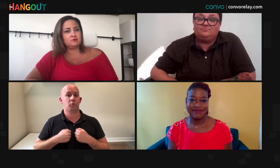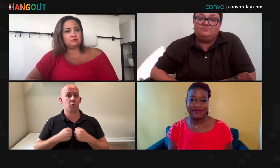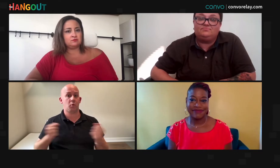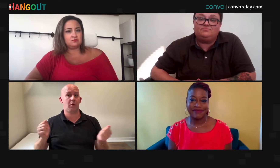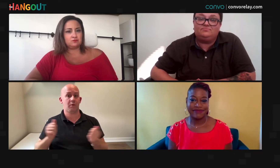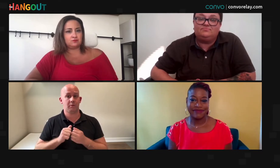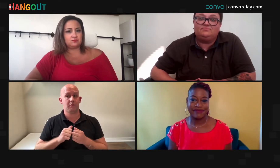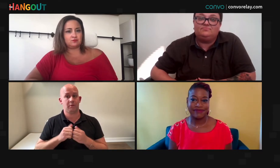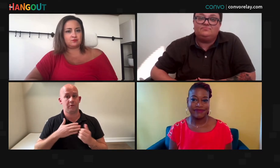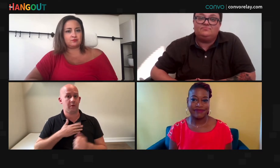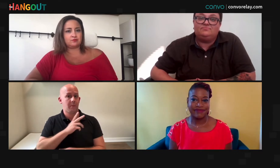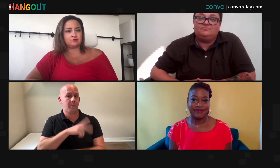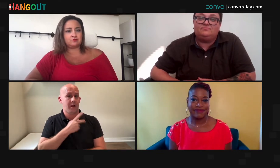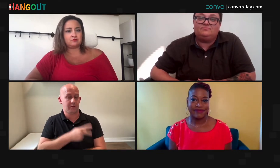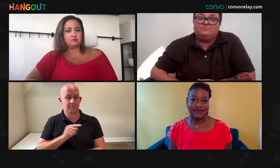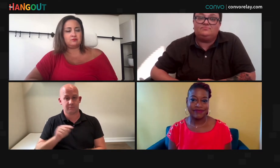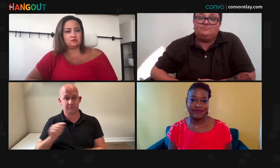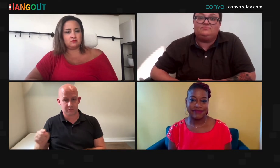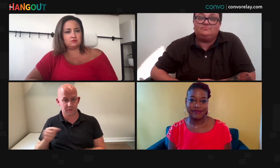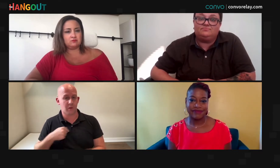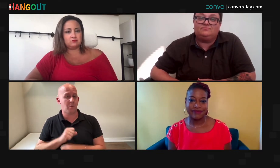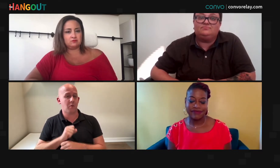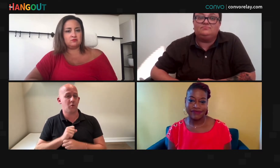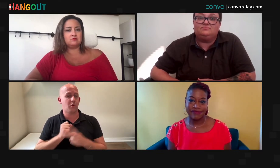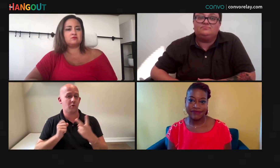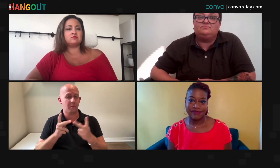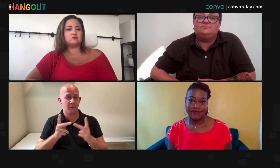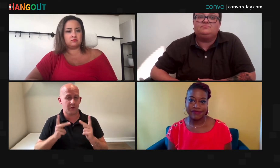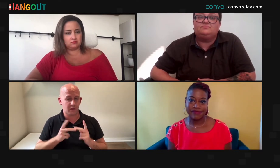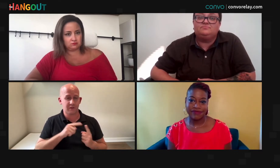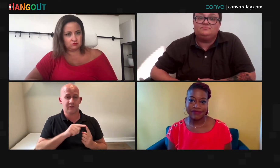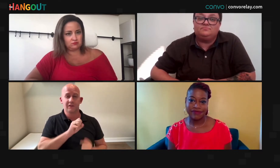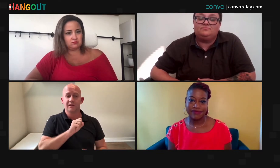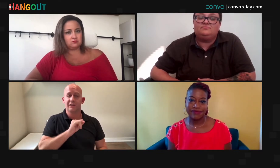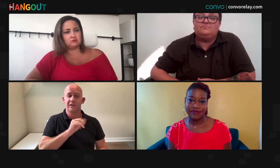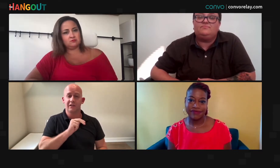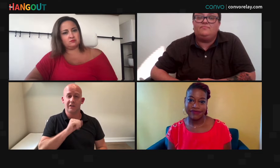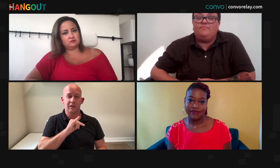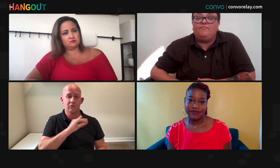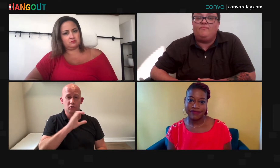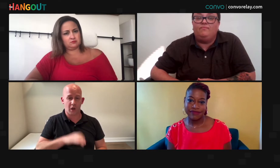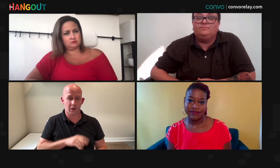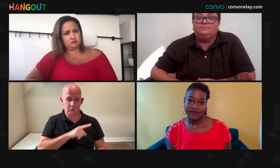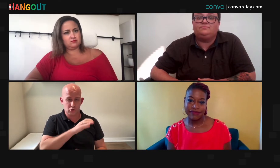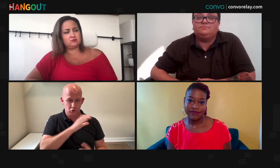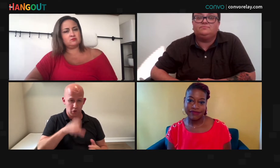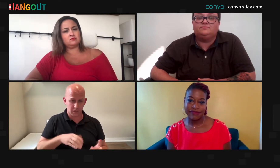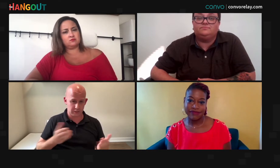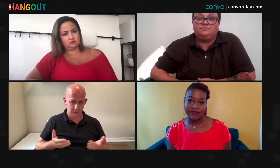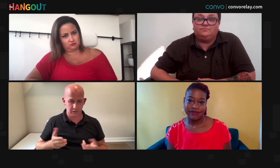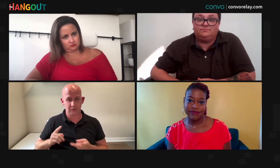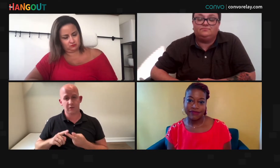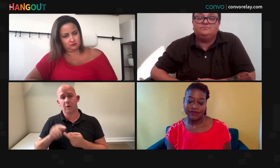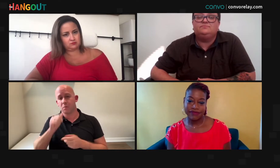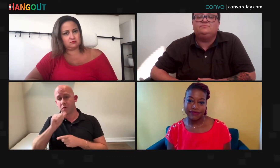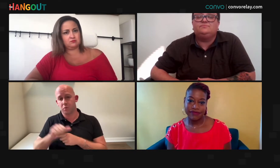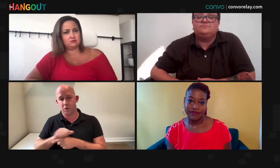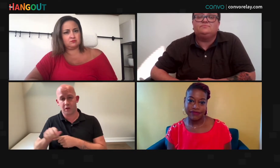This is Jerome. In regards to divulging that information to my patients, I work at two different facilities, Sinai Chicago